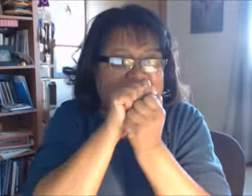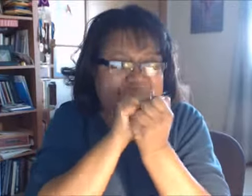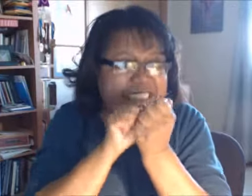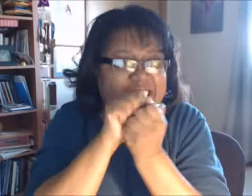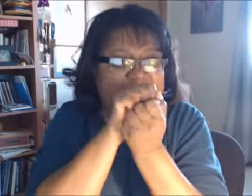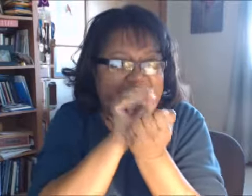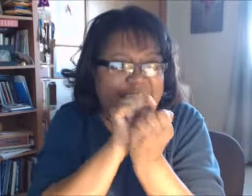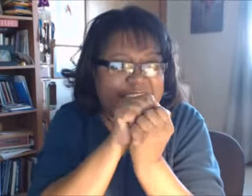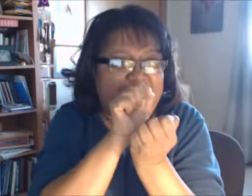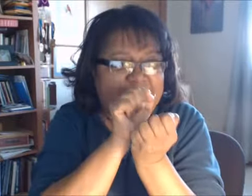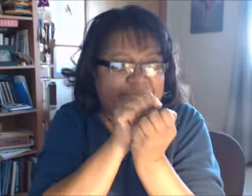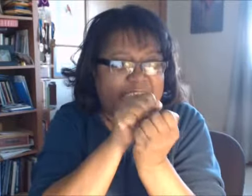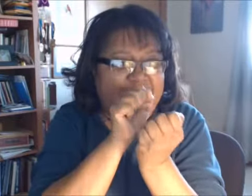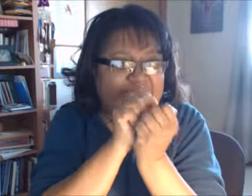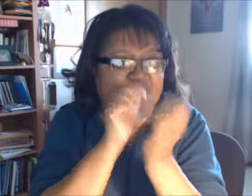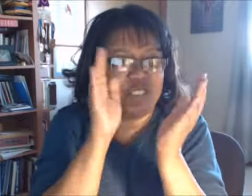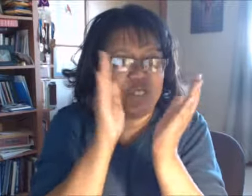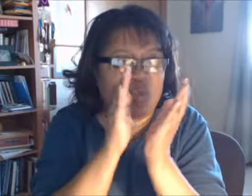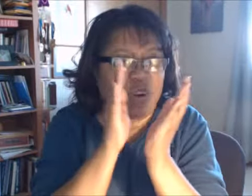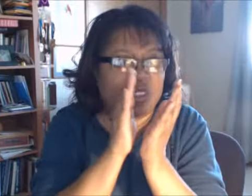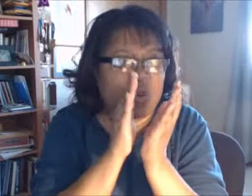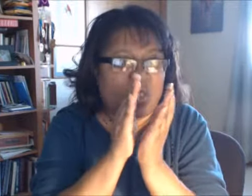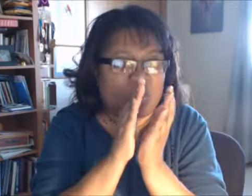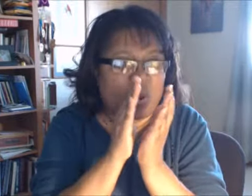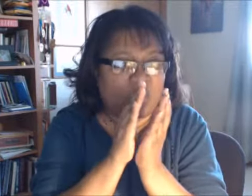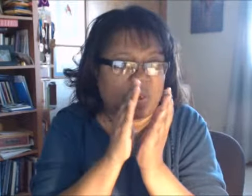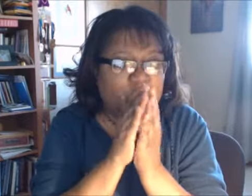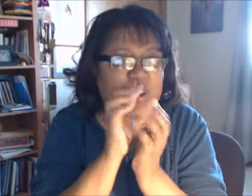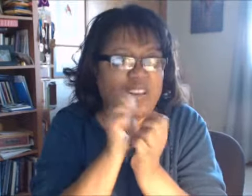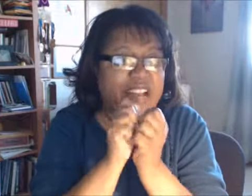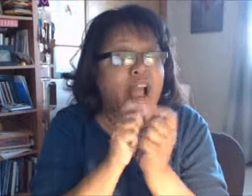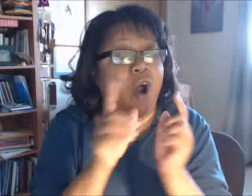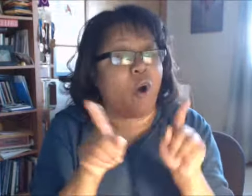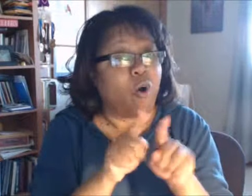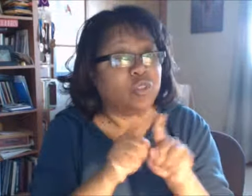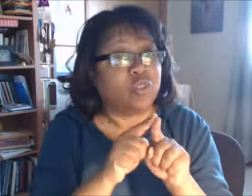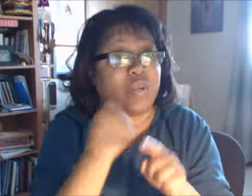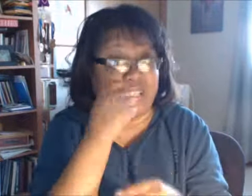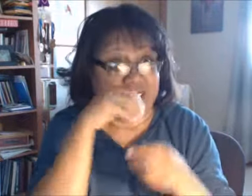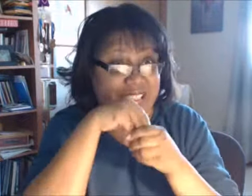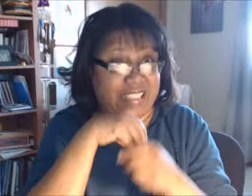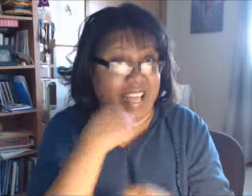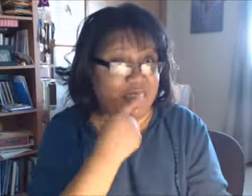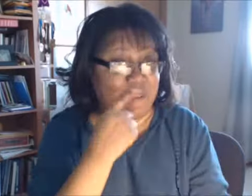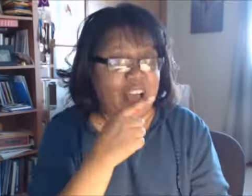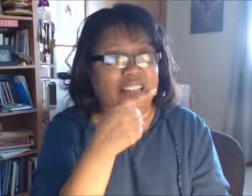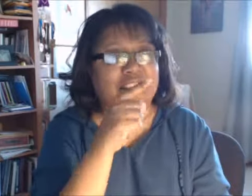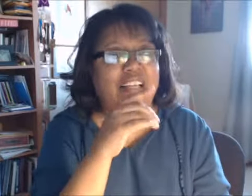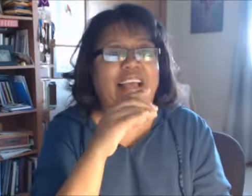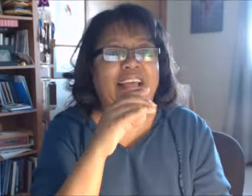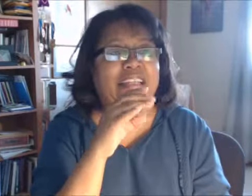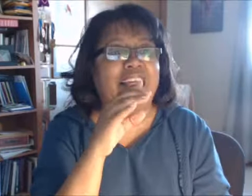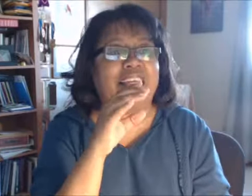particles into smaller, more manageable pieces. Additionally, in your mouth, chemical digestion